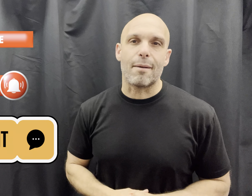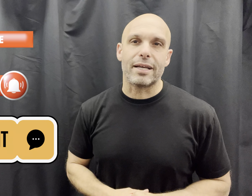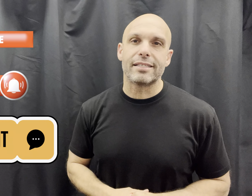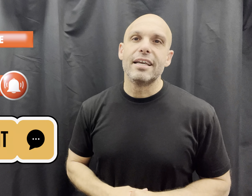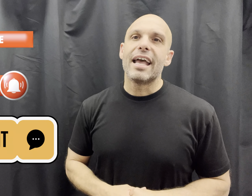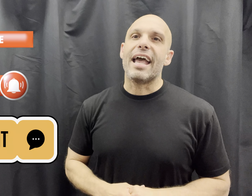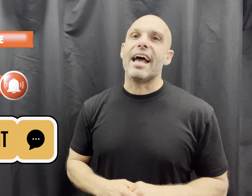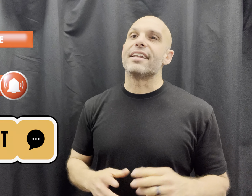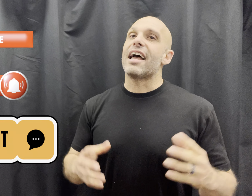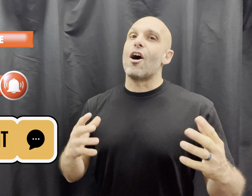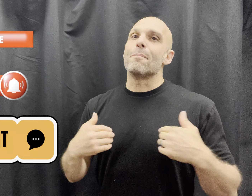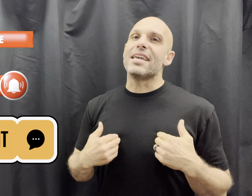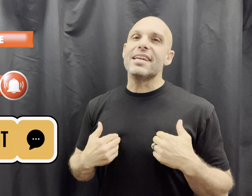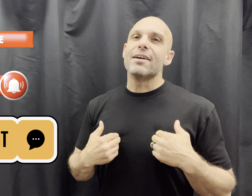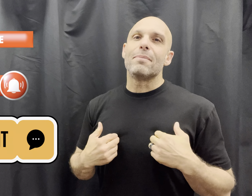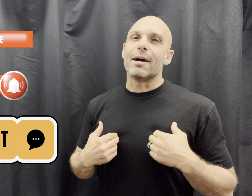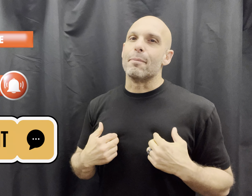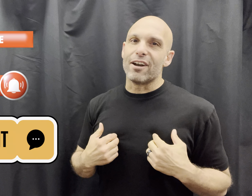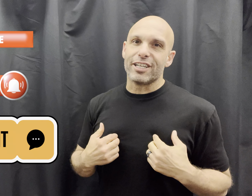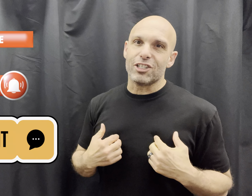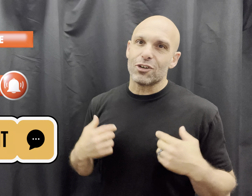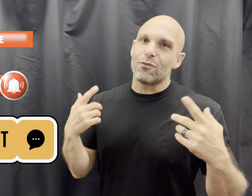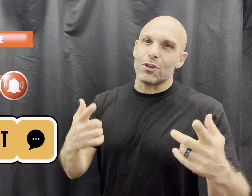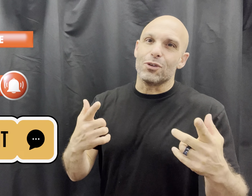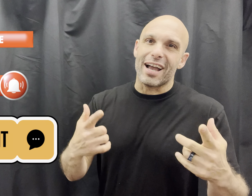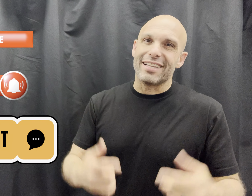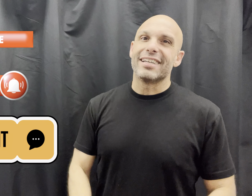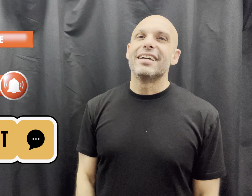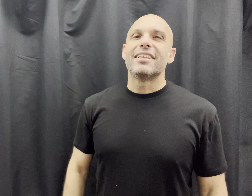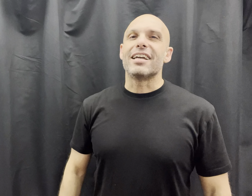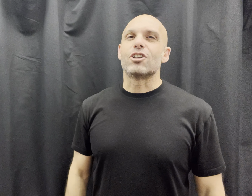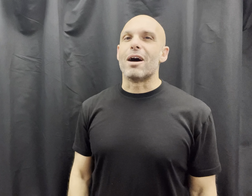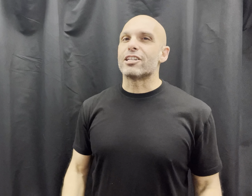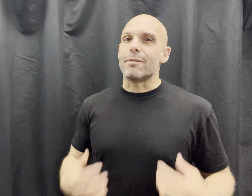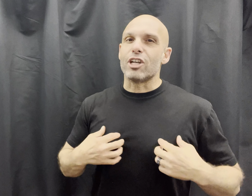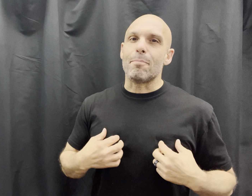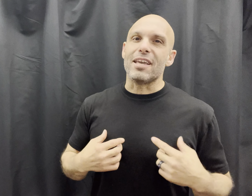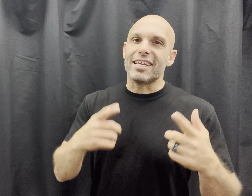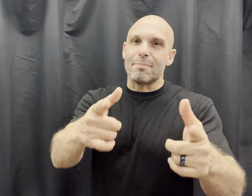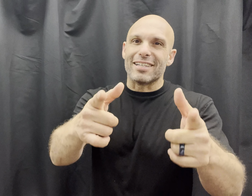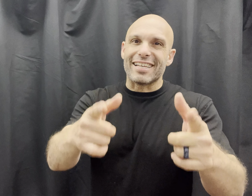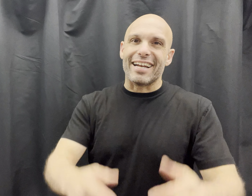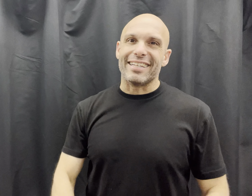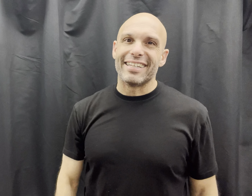comments and help me become a better teacher for you guys. Thanks so much. I'm JP. Keep on signing.